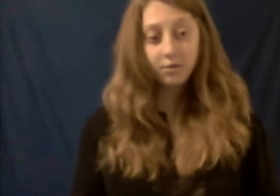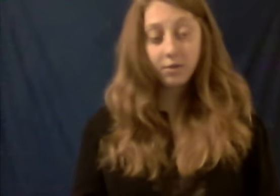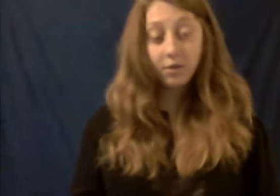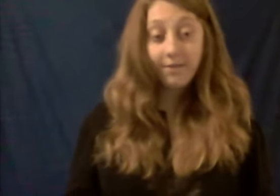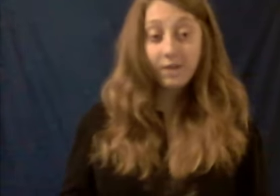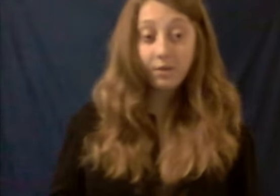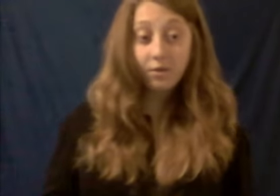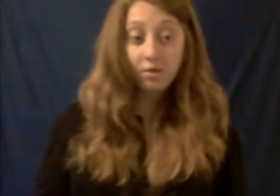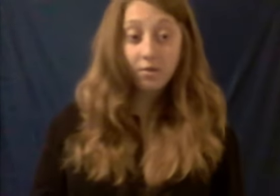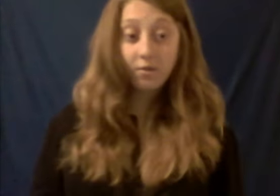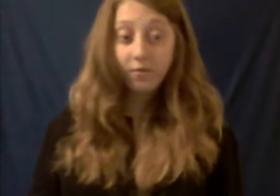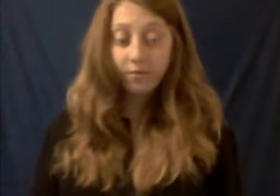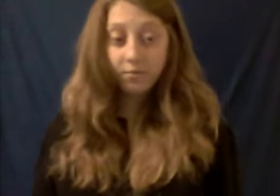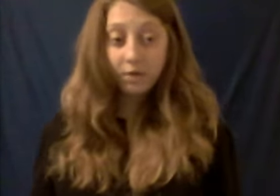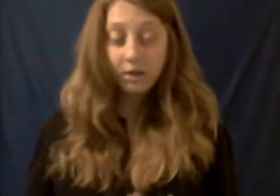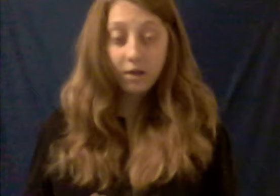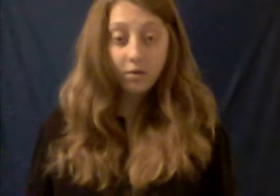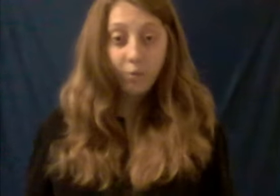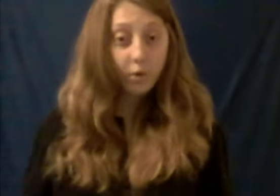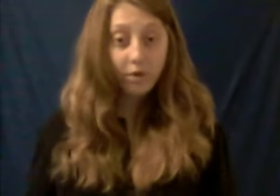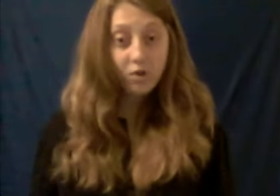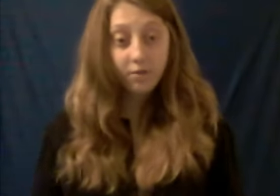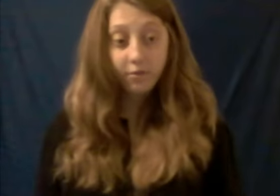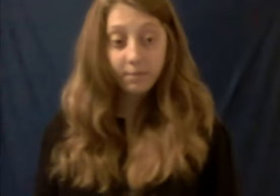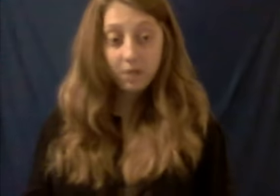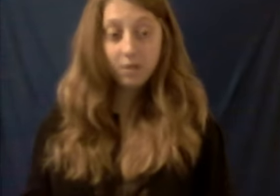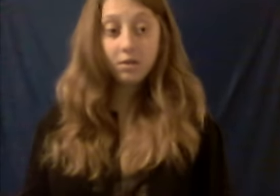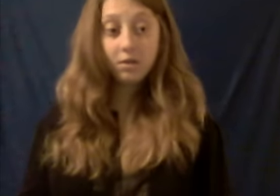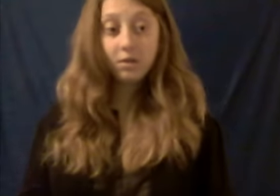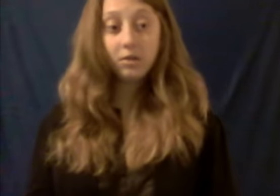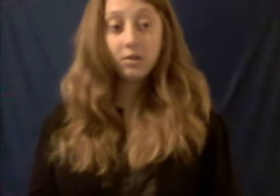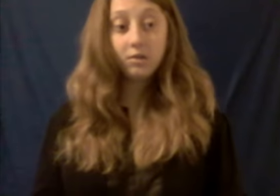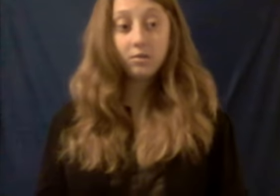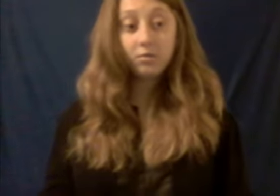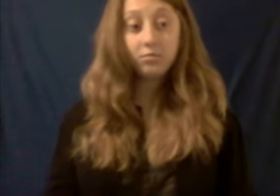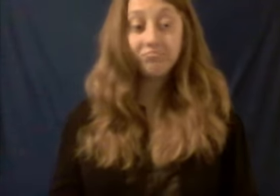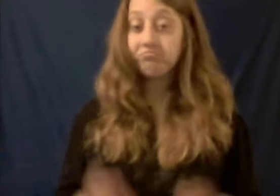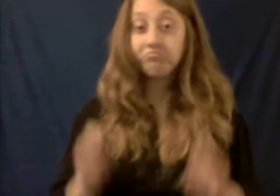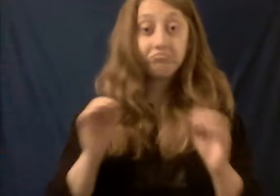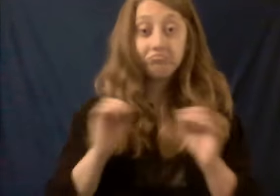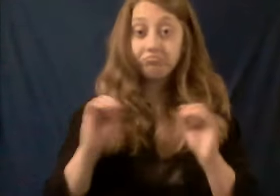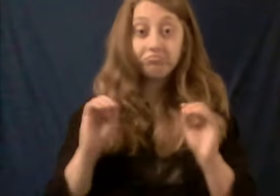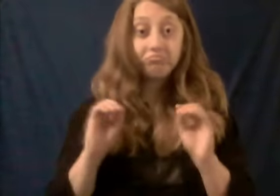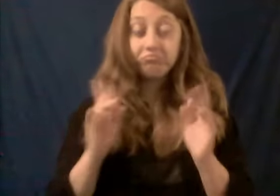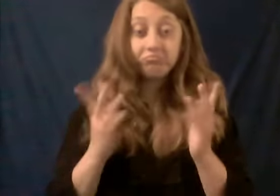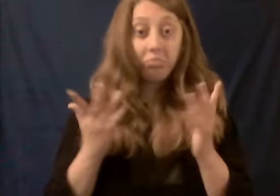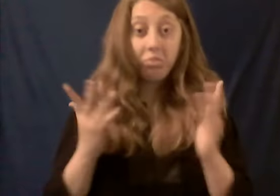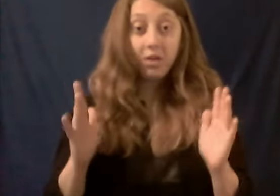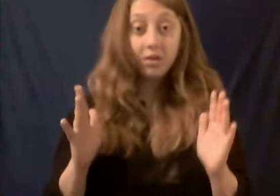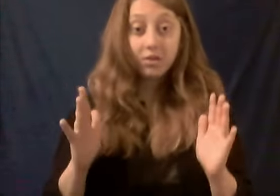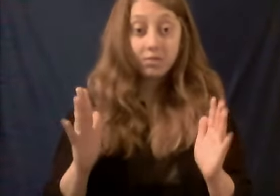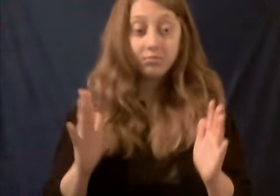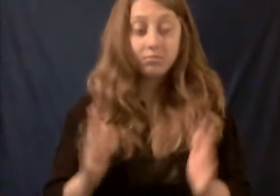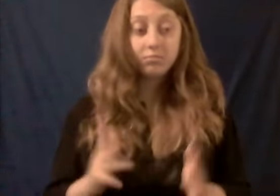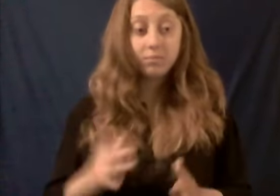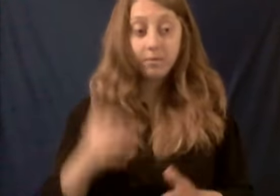Do you have any questions? Any more questions for me? Actually, we are all set for today. So what I'll do is, like I said, we'll get your